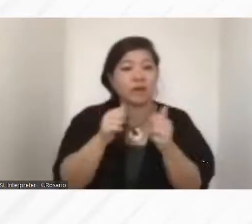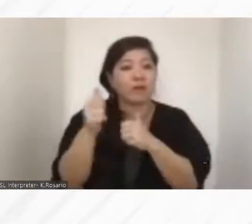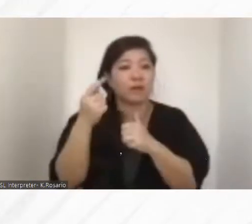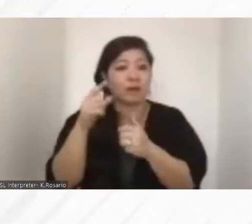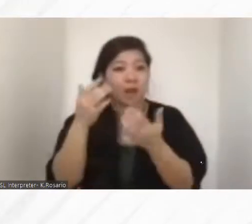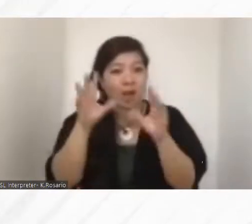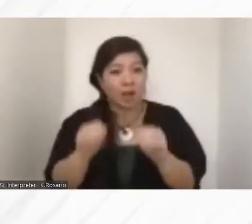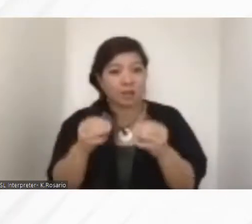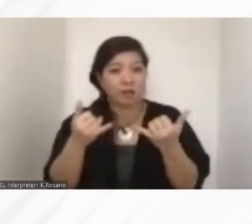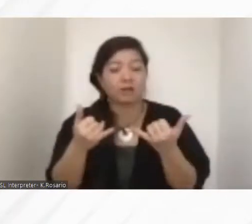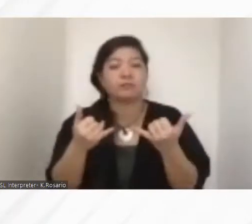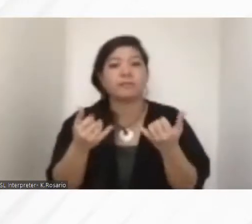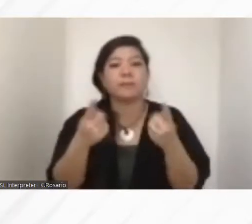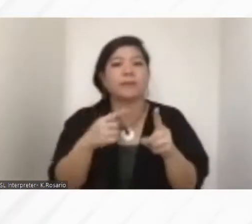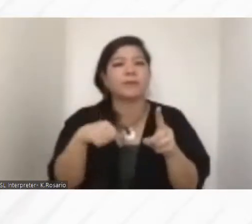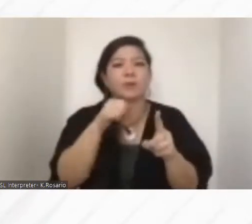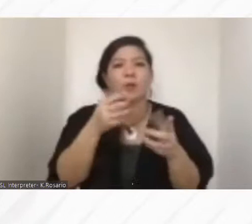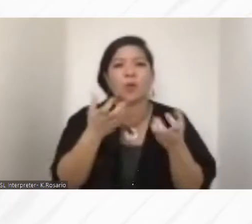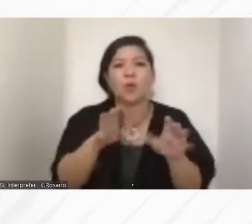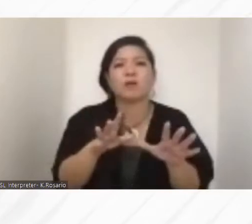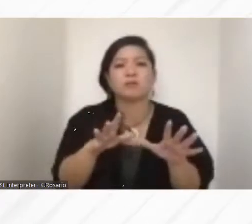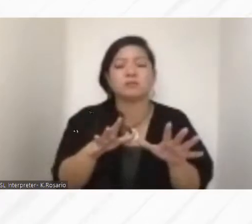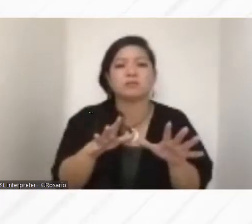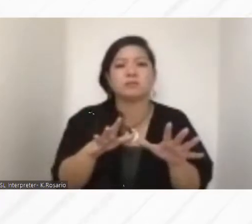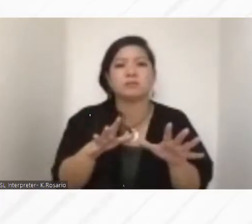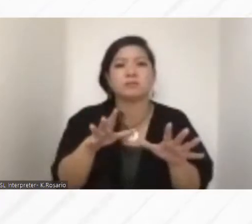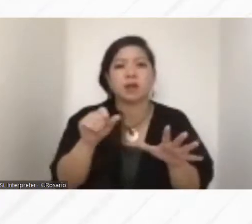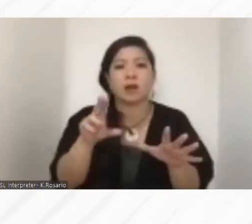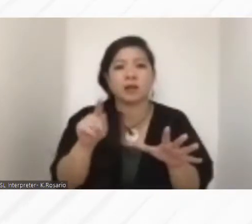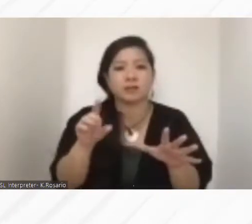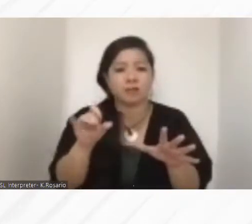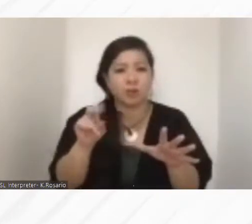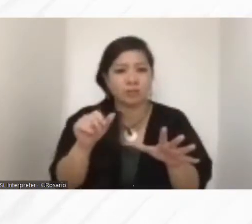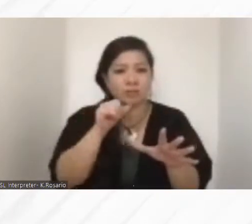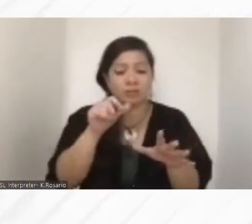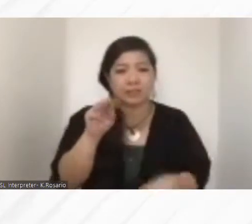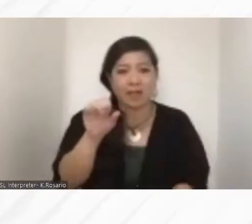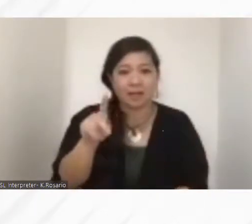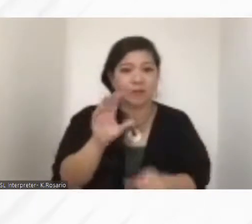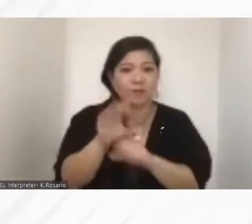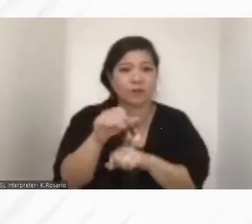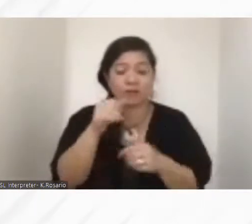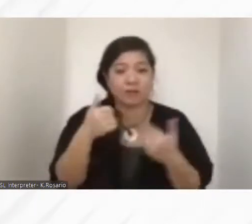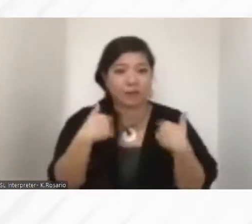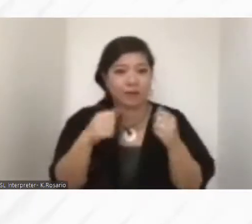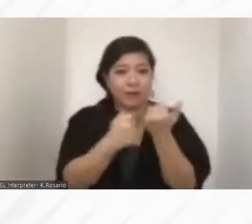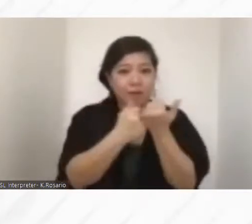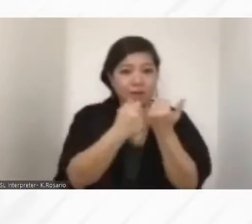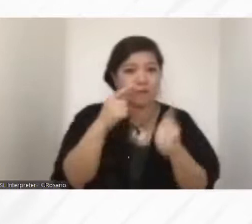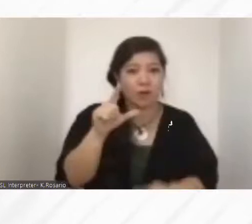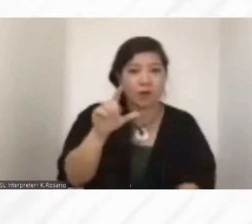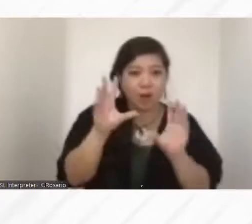go, we don't want to lock down. The task force has not really been advocating for lockdown since